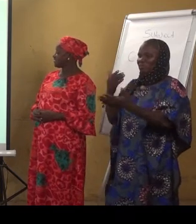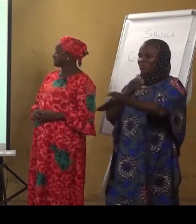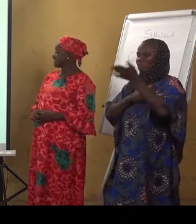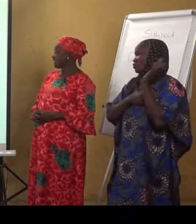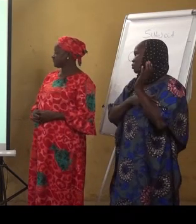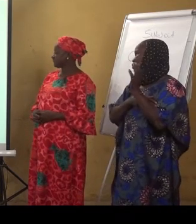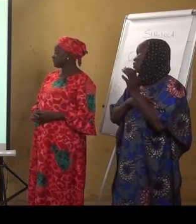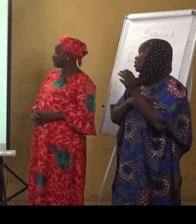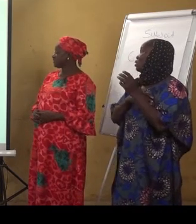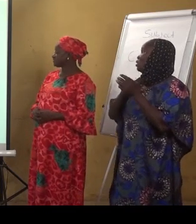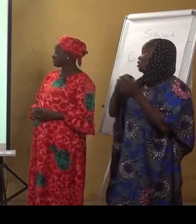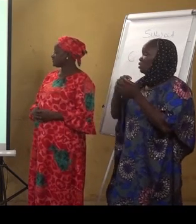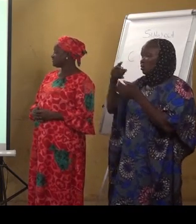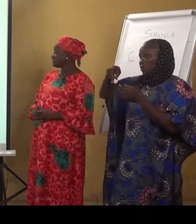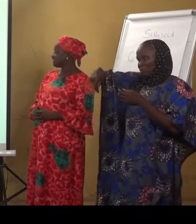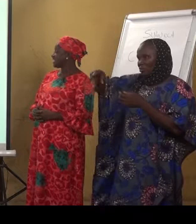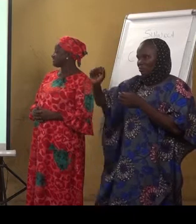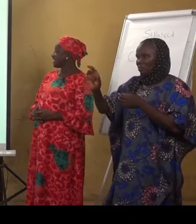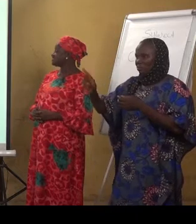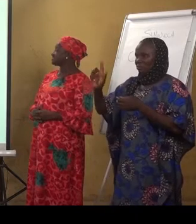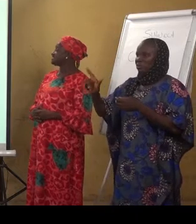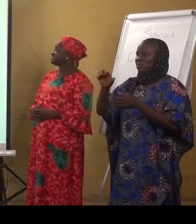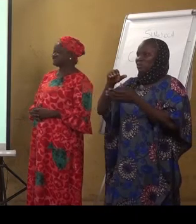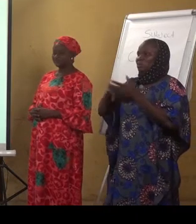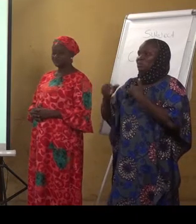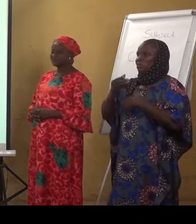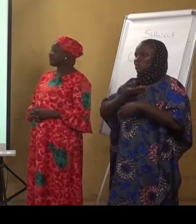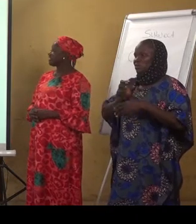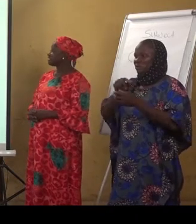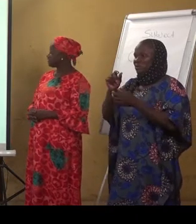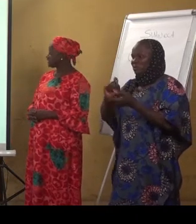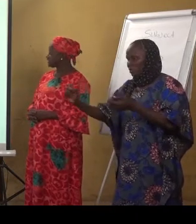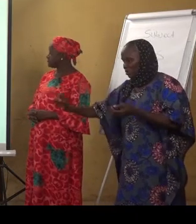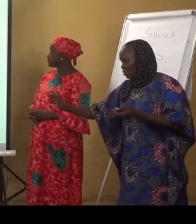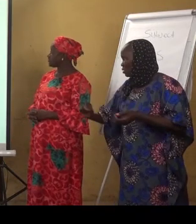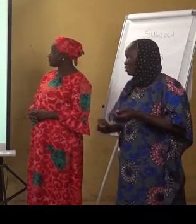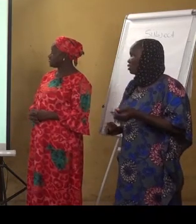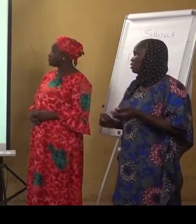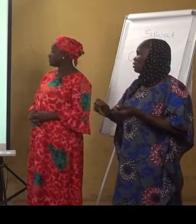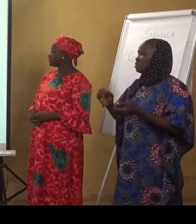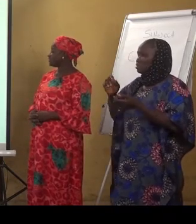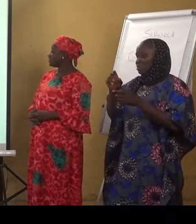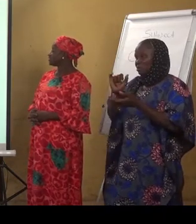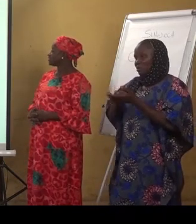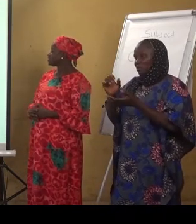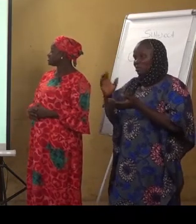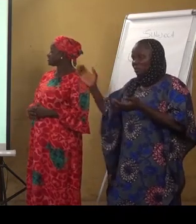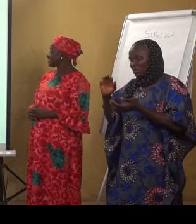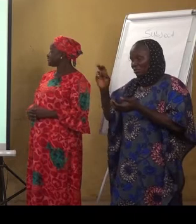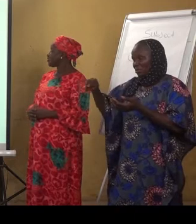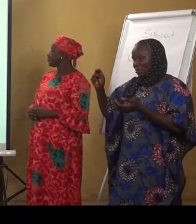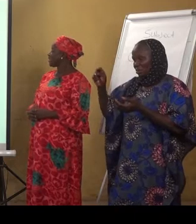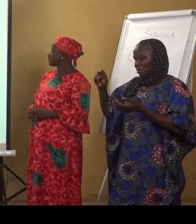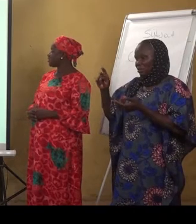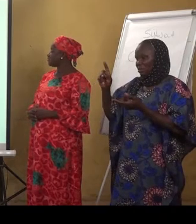his letter wrote that there is need for Philemon to